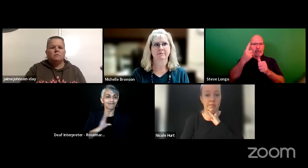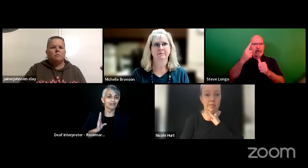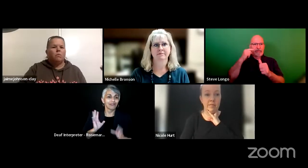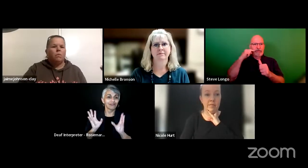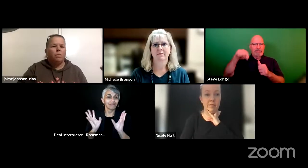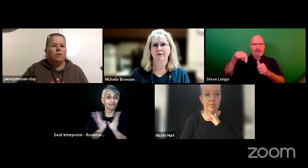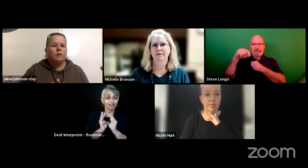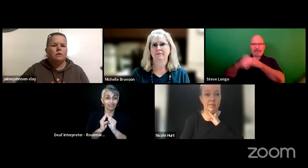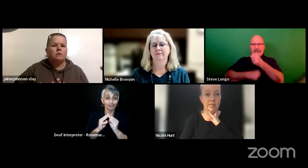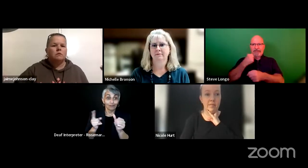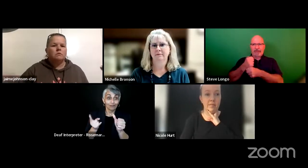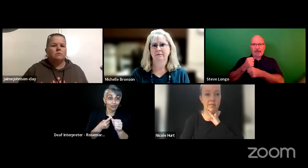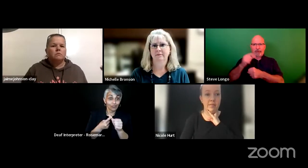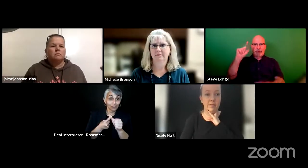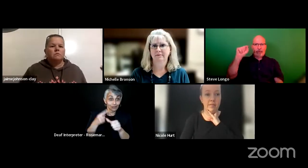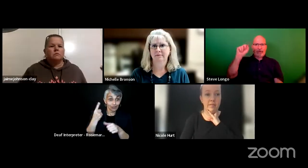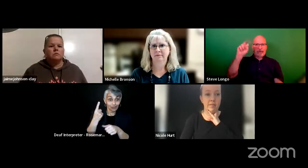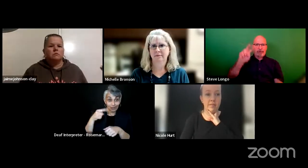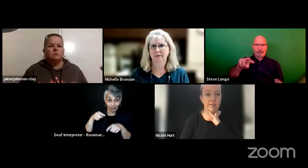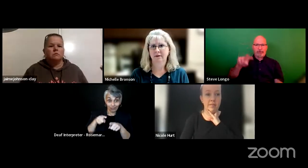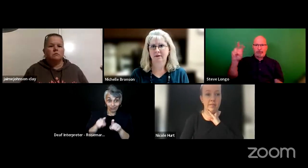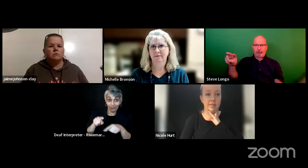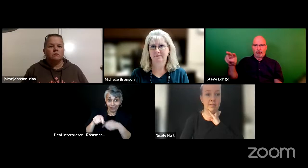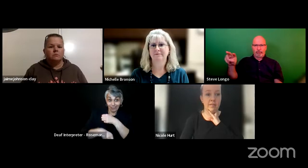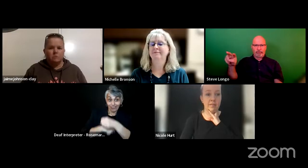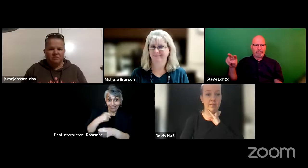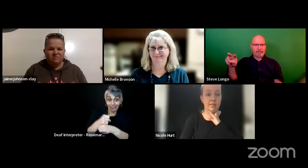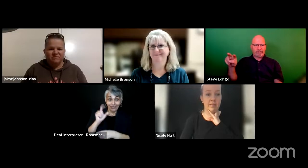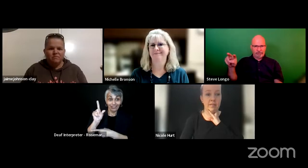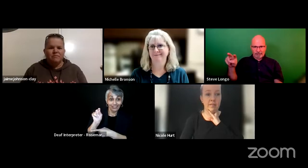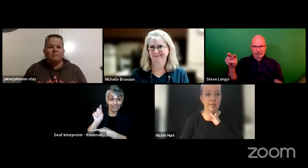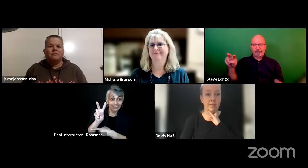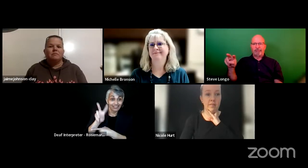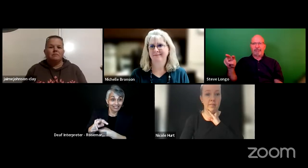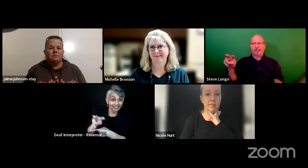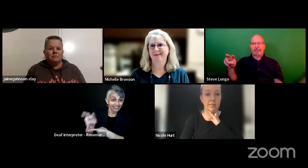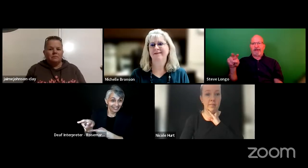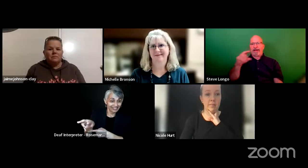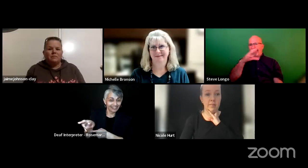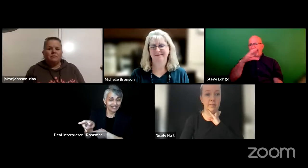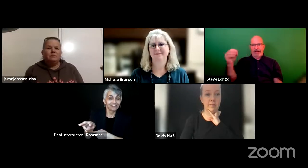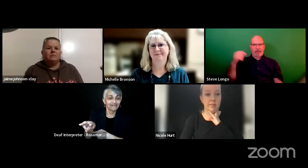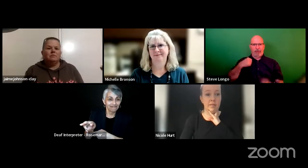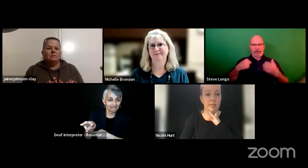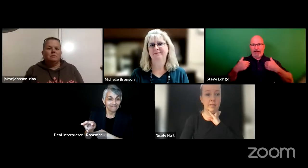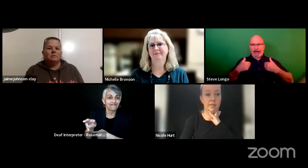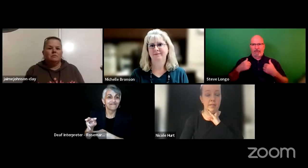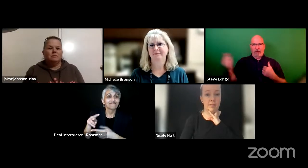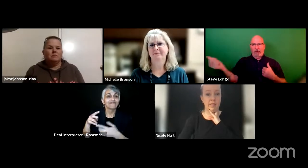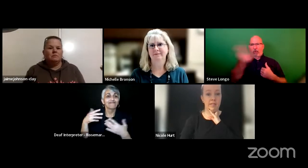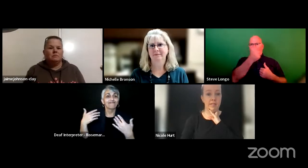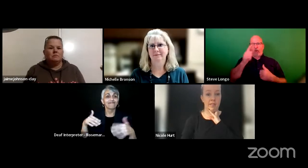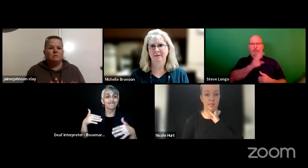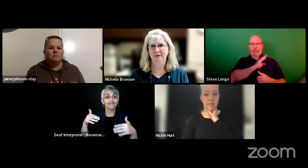DHHSC Board Meeting, the first one for 2022.